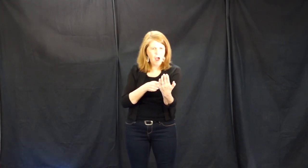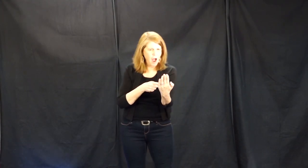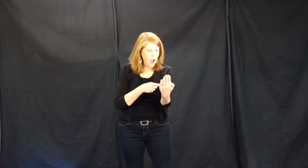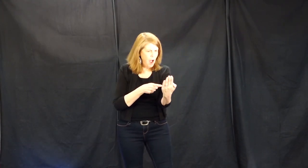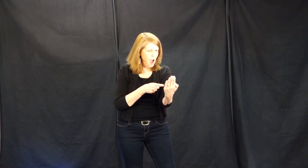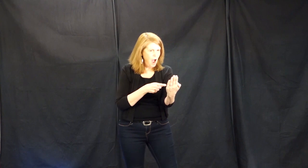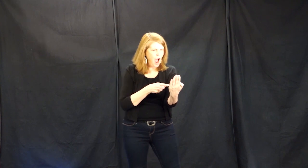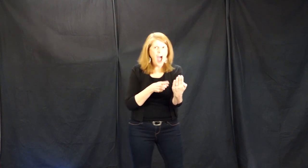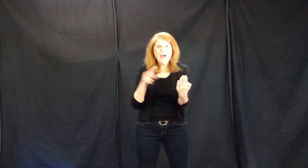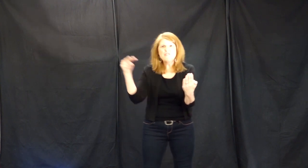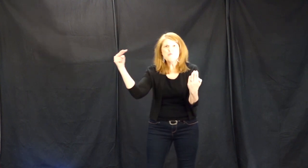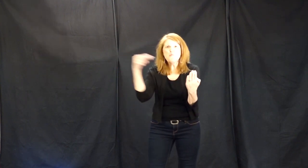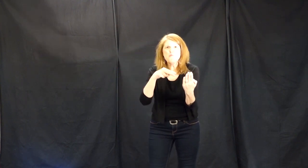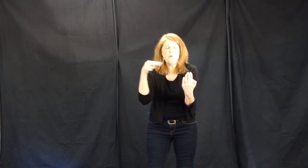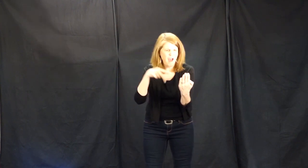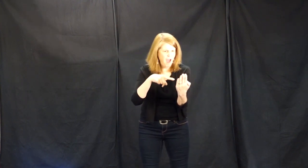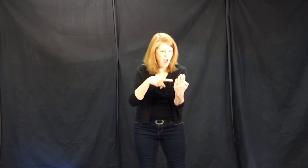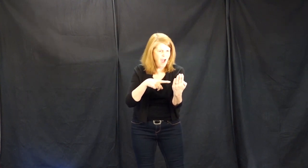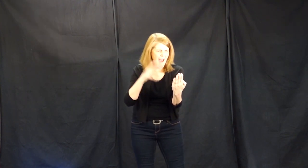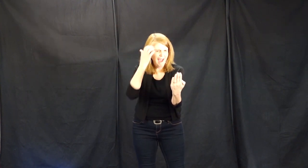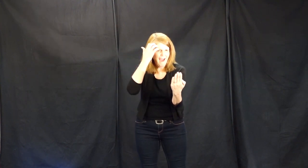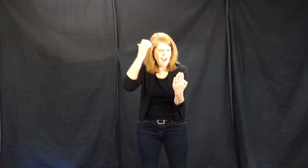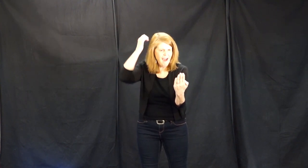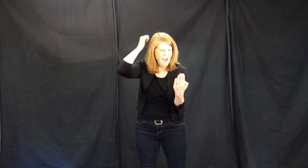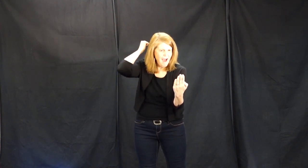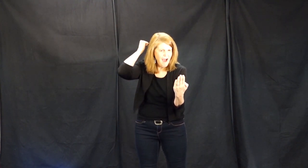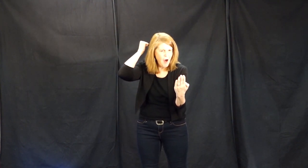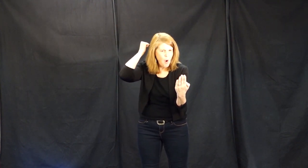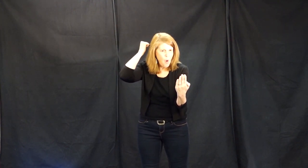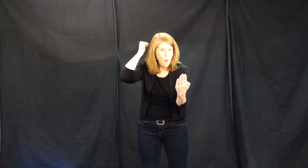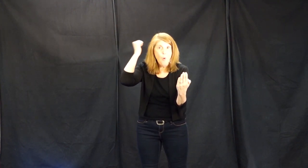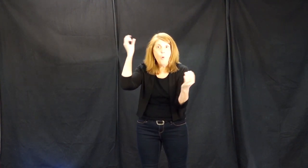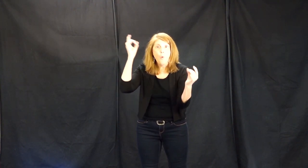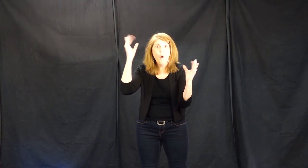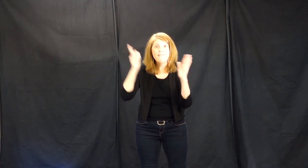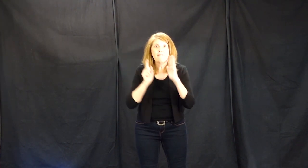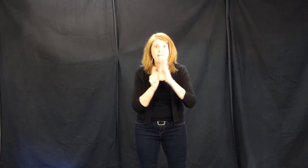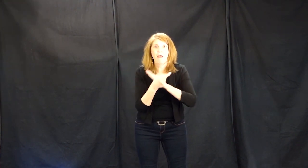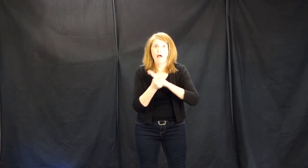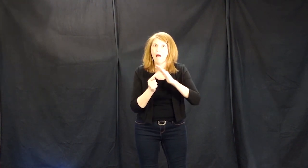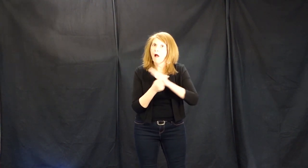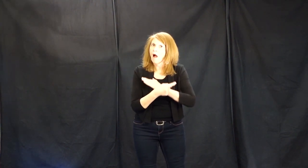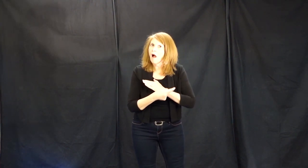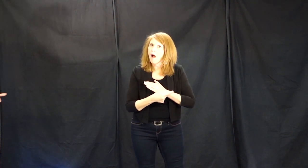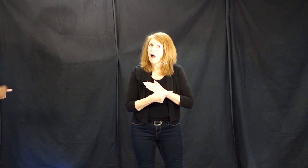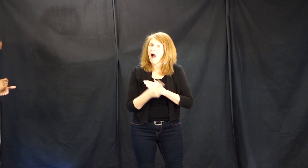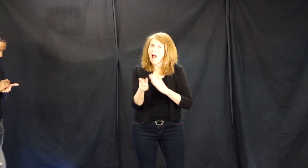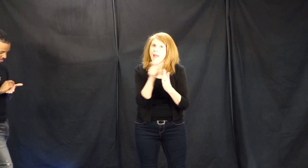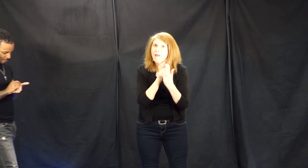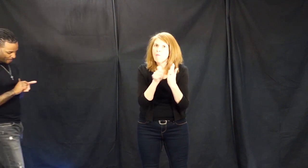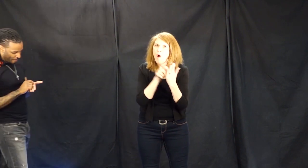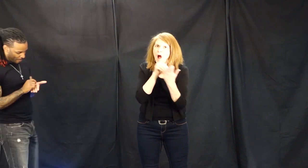Have you read this? Alexander Hamilton at a torrent affair, and he wrote it down right